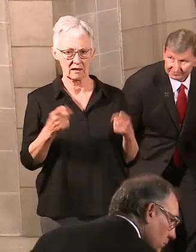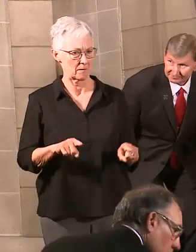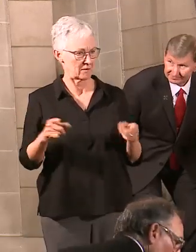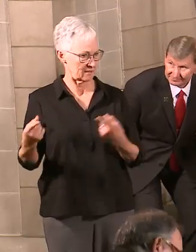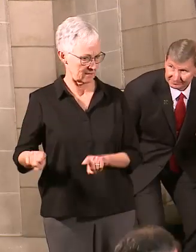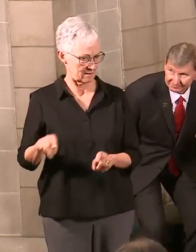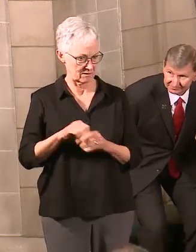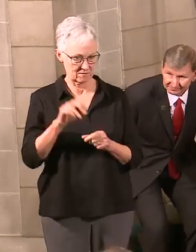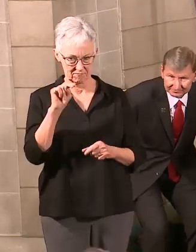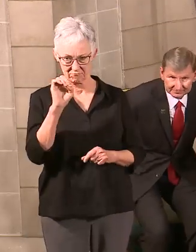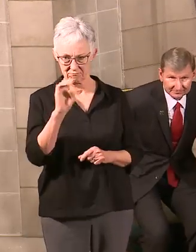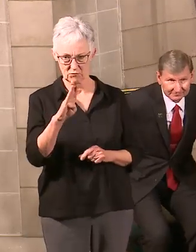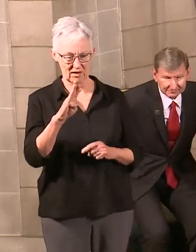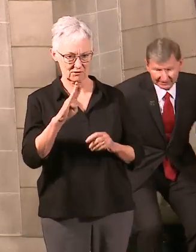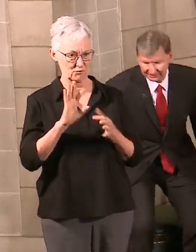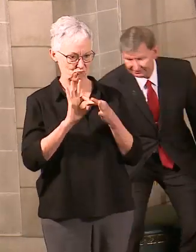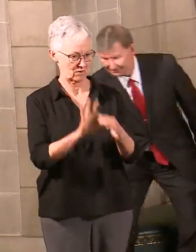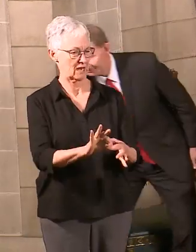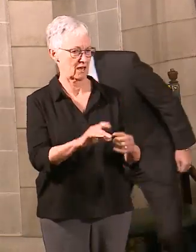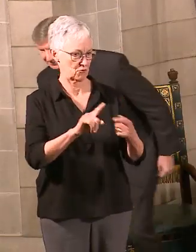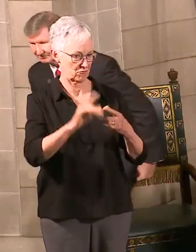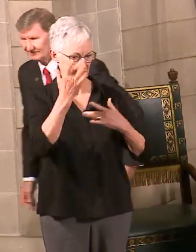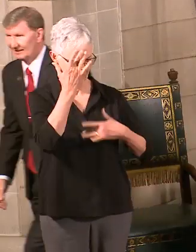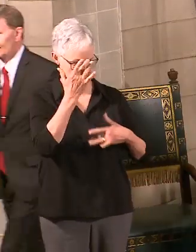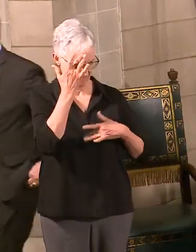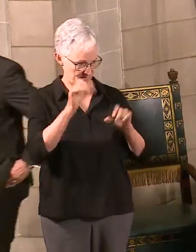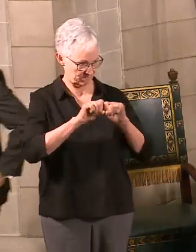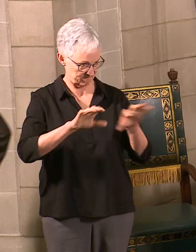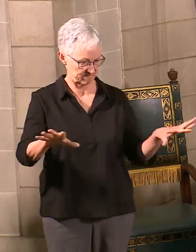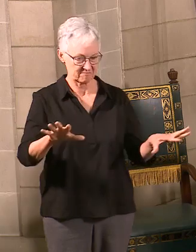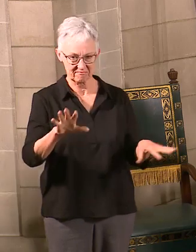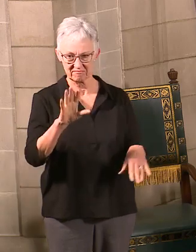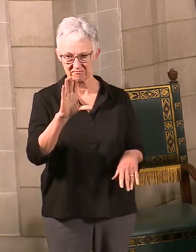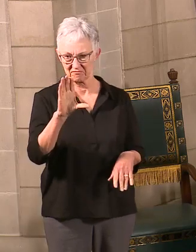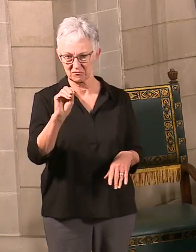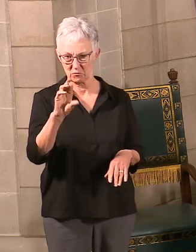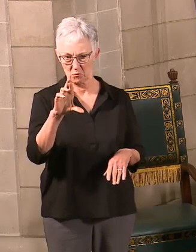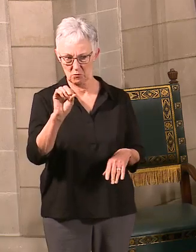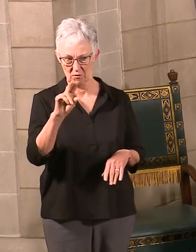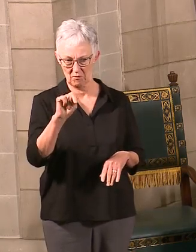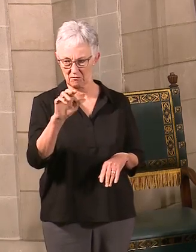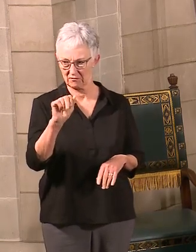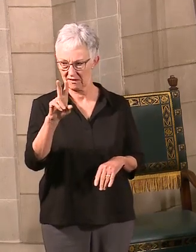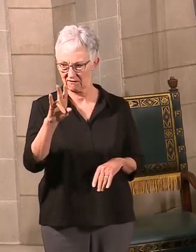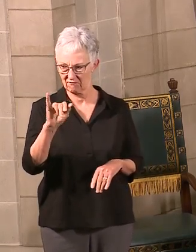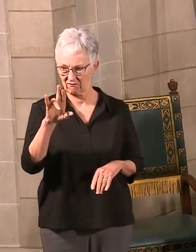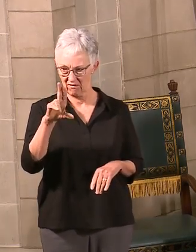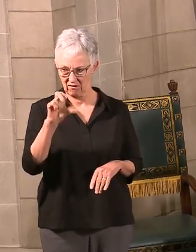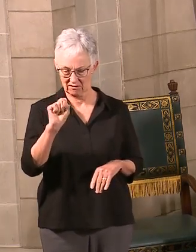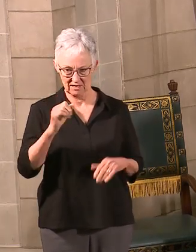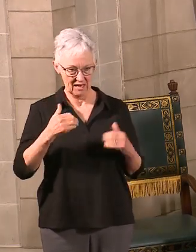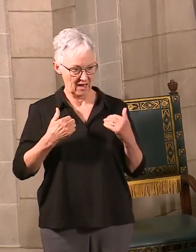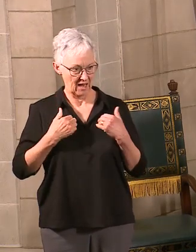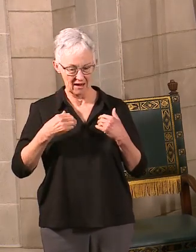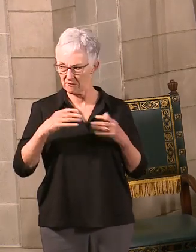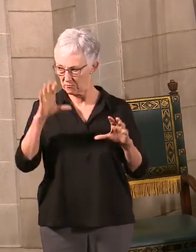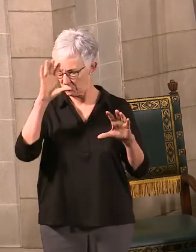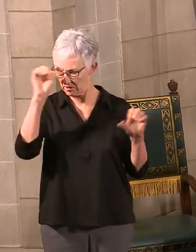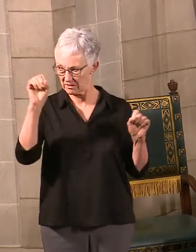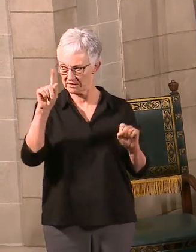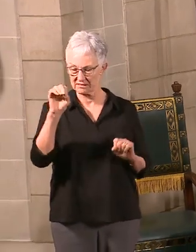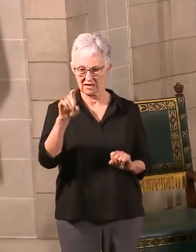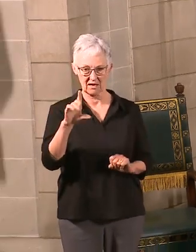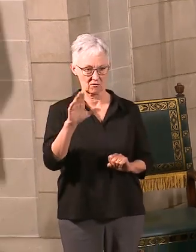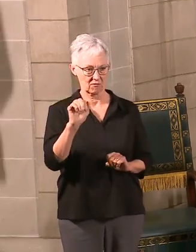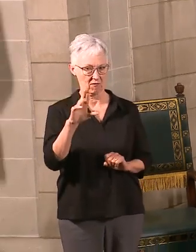the spread of coronavirus here in Nebraska. We've got a couple of guests that are going to be with us today. President Ted Carr from the University